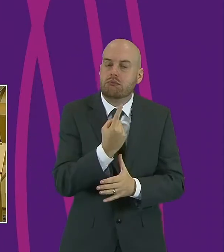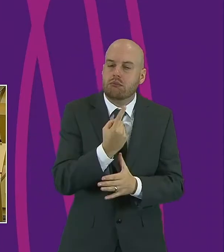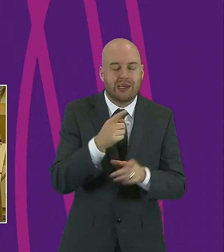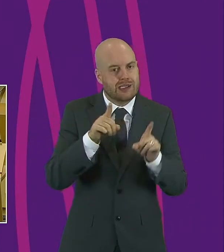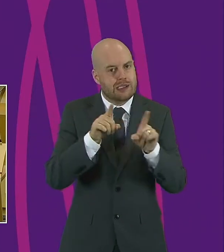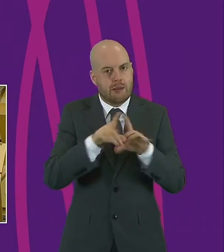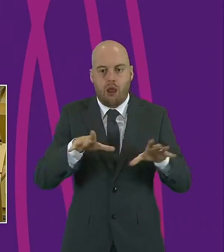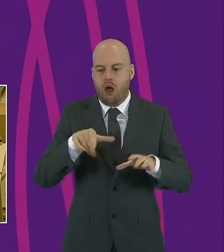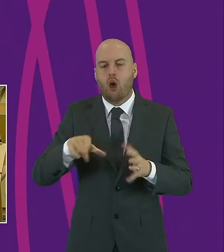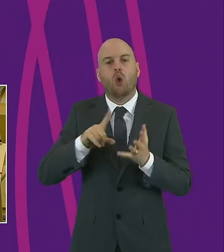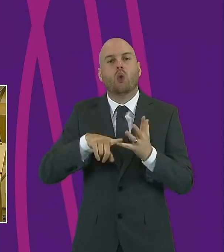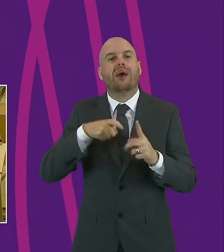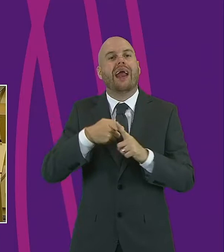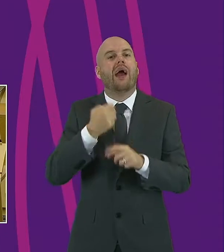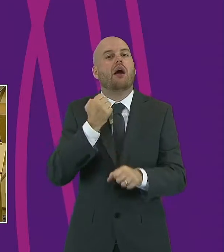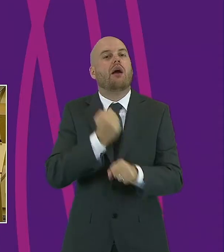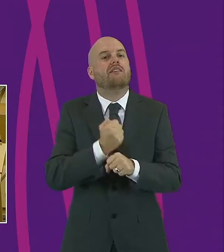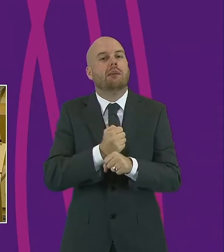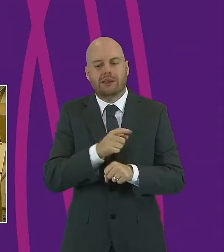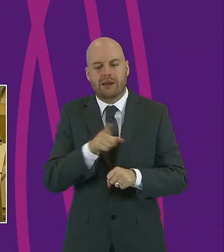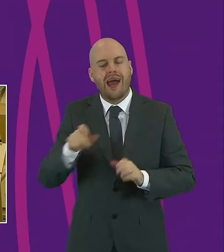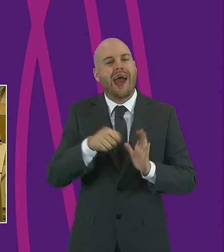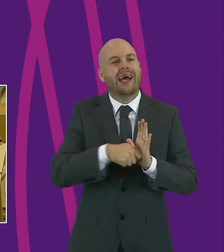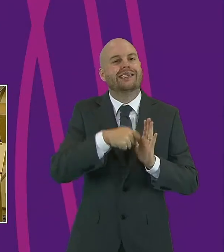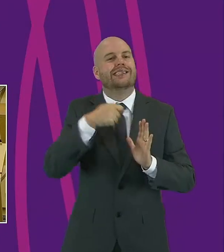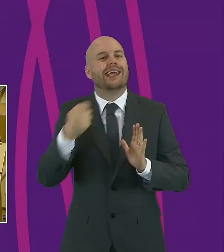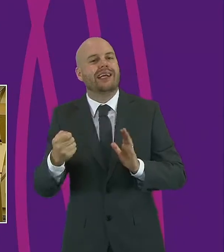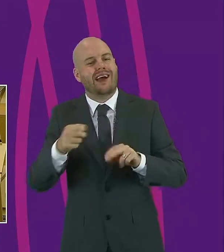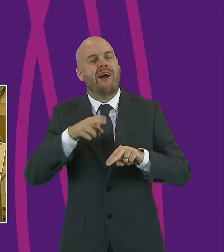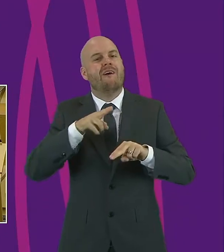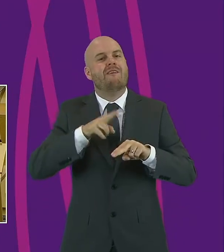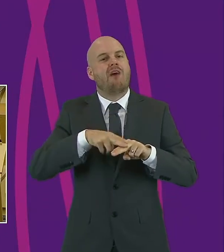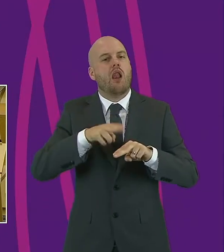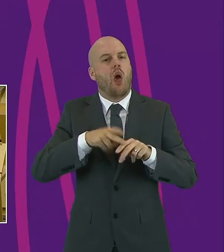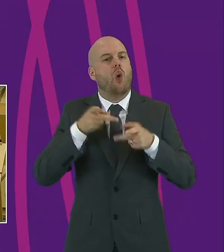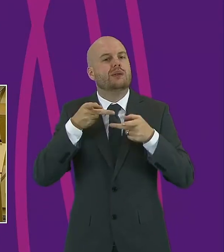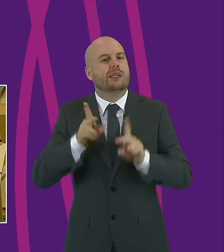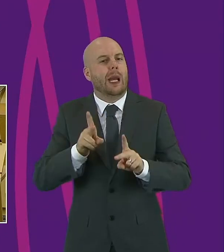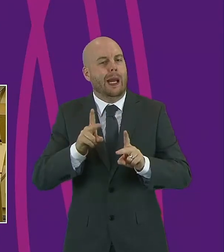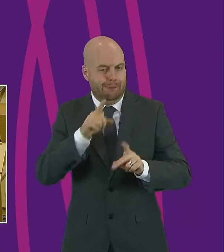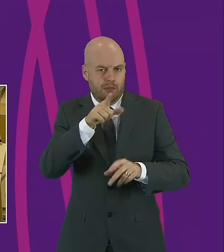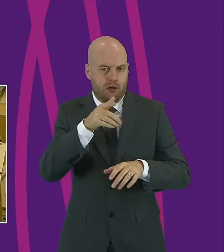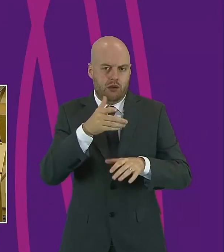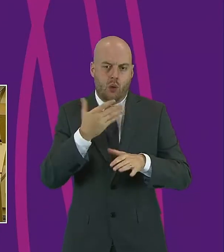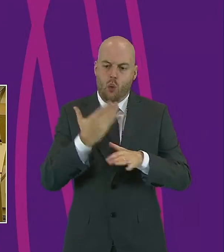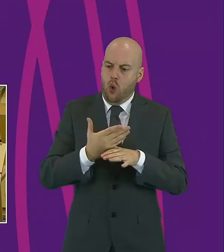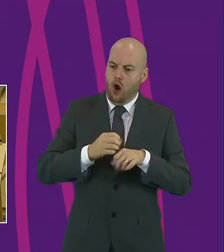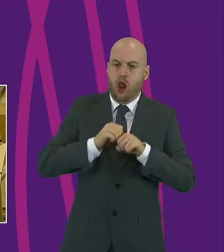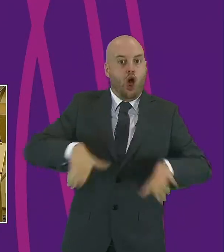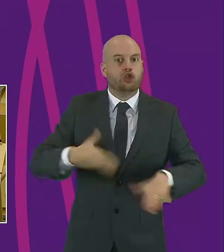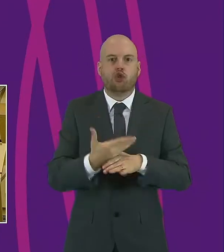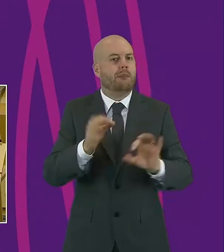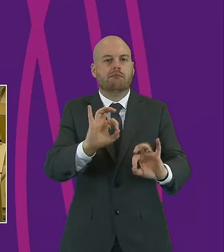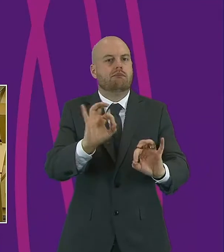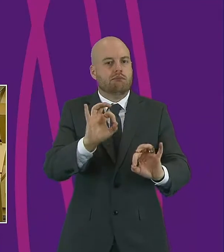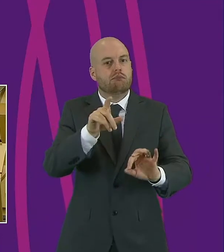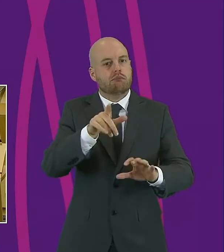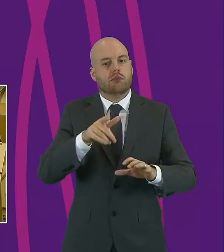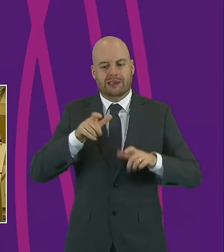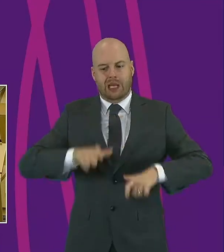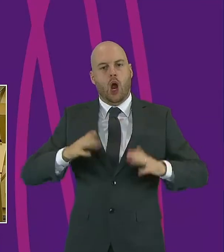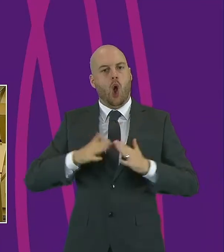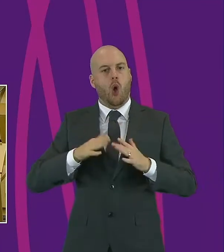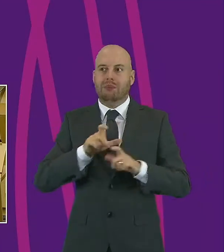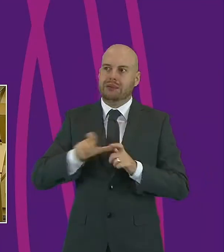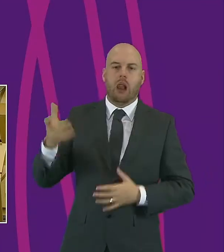UK government, extending the furlough scheme, but also looking at giving more borrowing flexibility to this government and taking decisions that lead